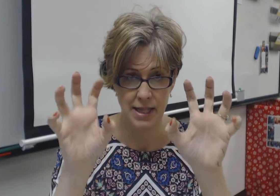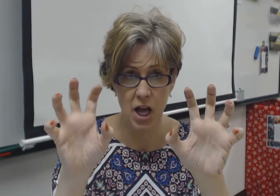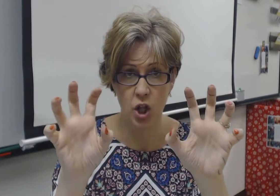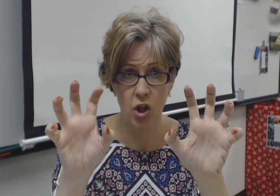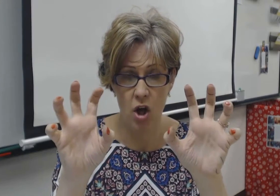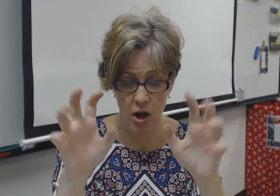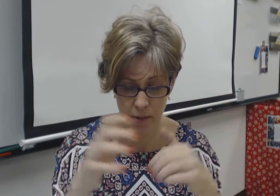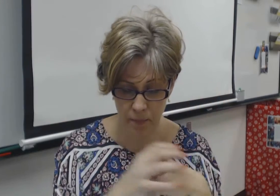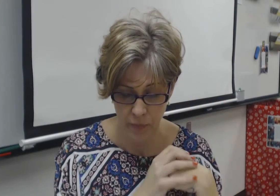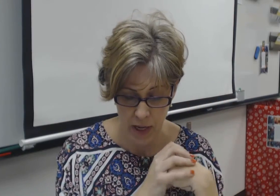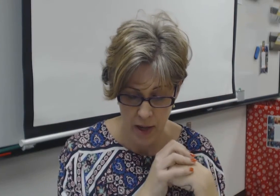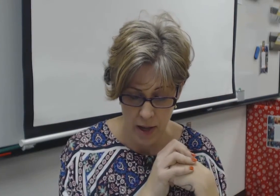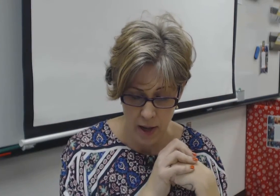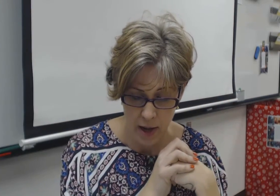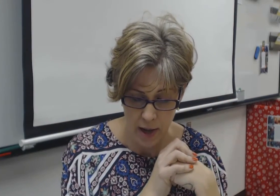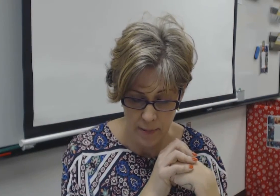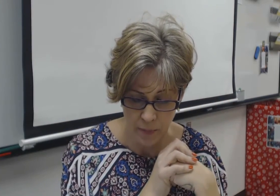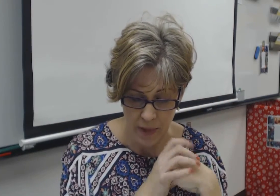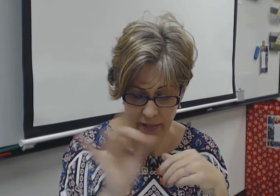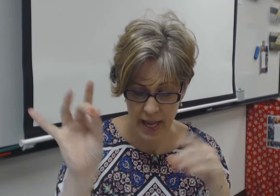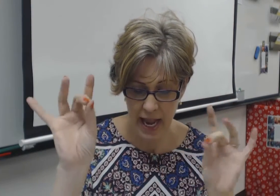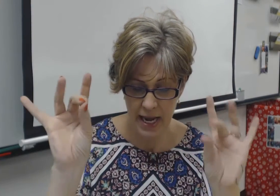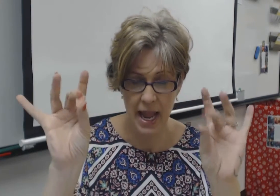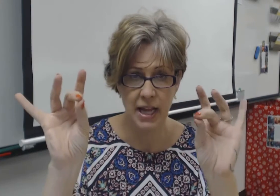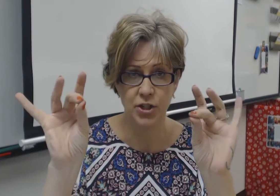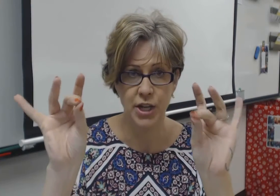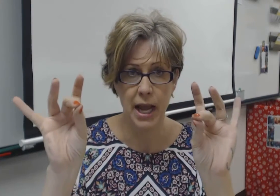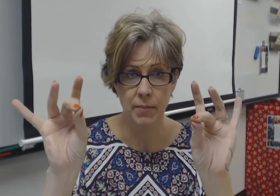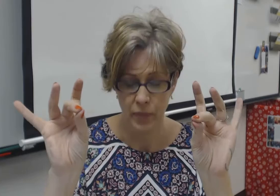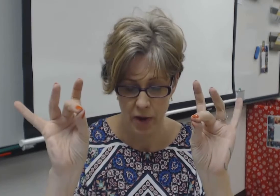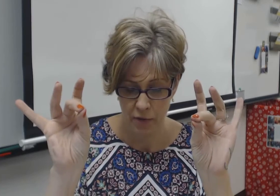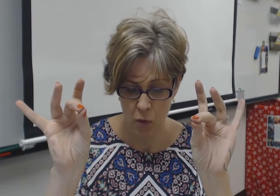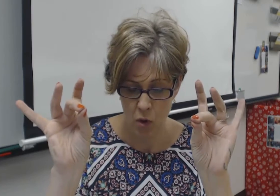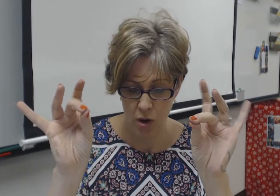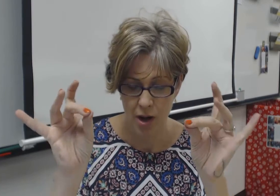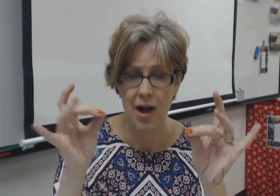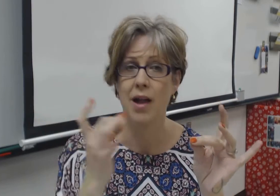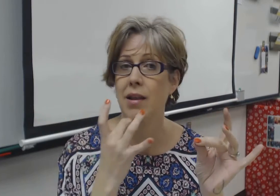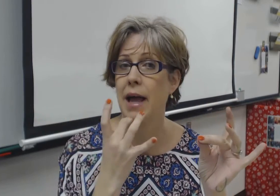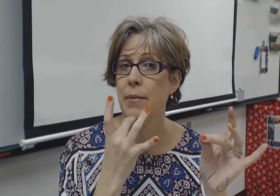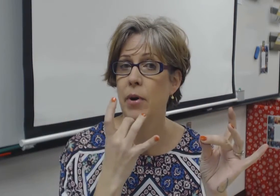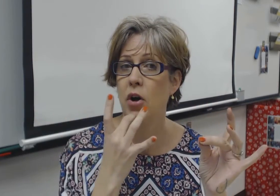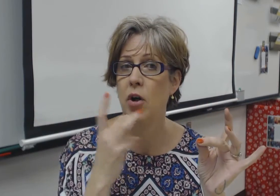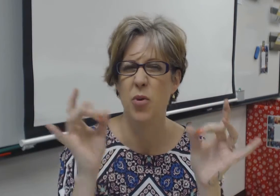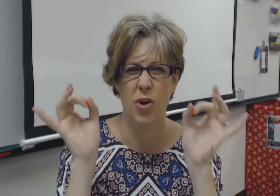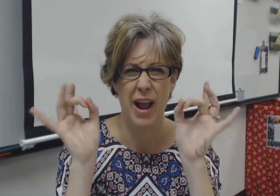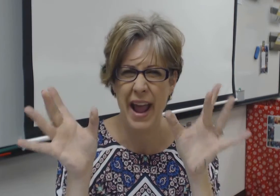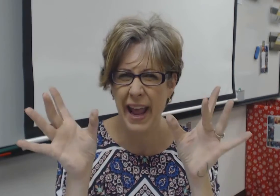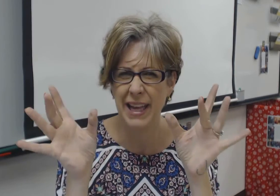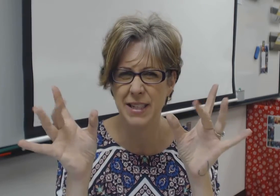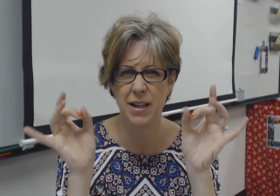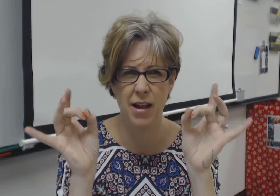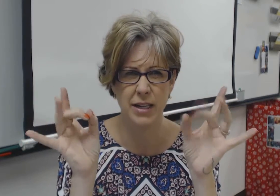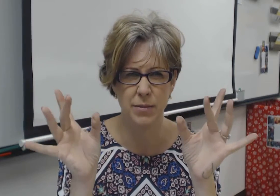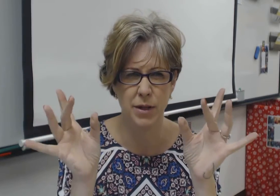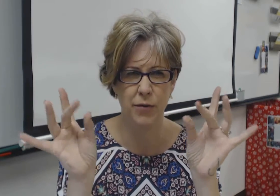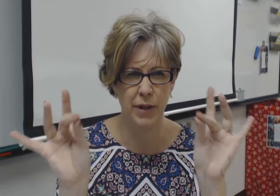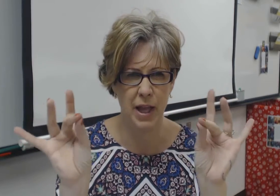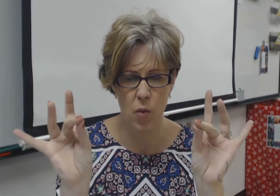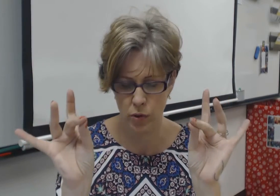that claw. The 8 hand shape for a light bulb or hate, a lot of times it'll flick, it won't